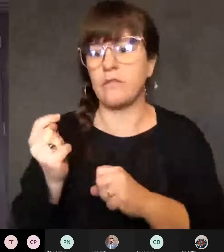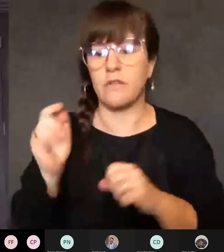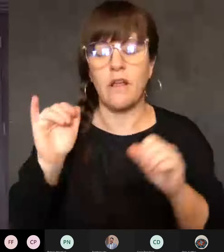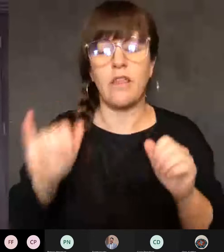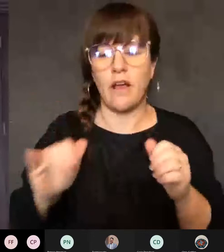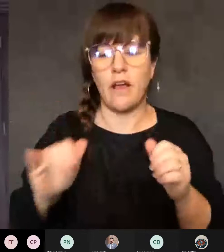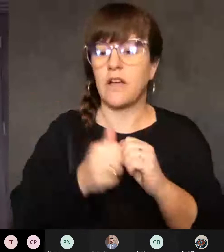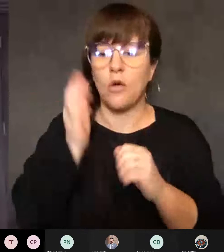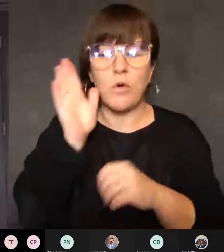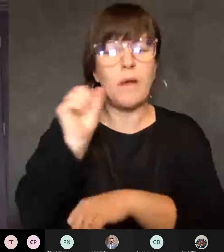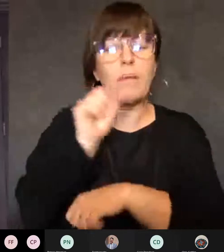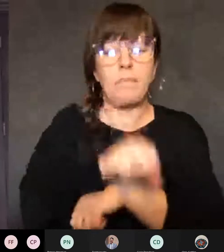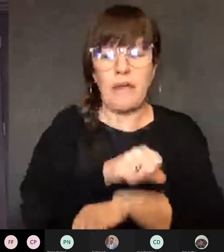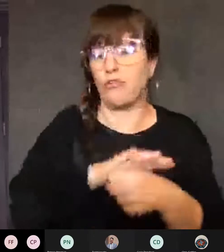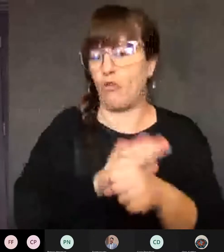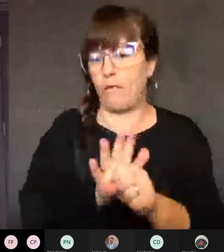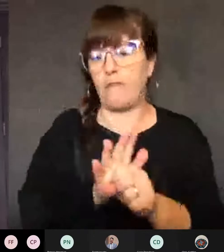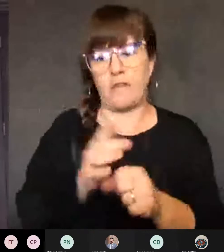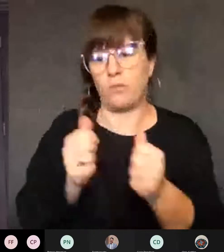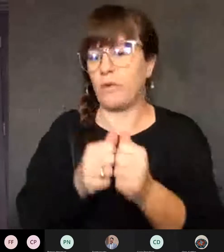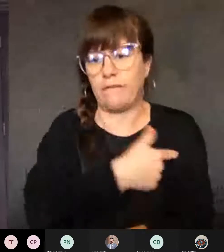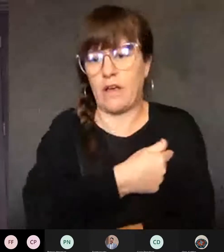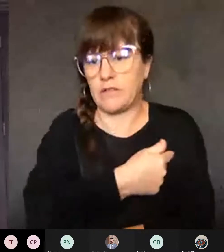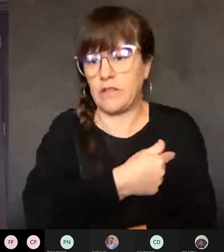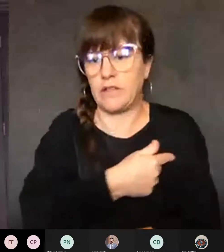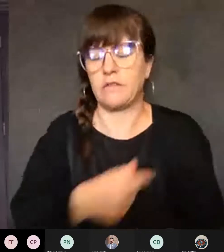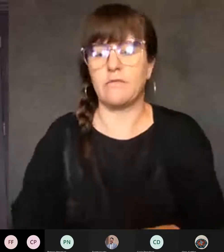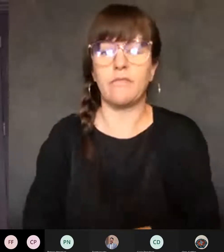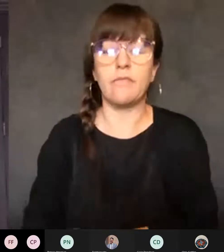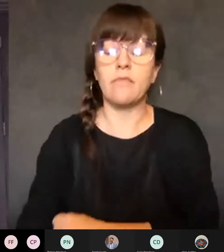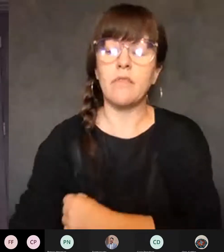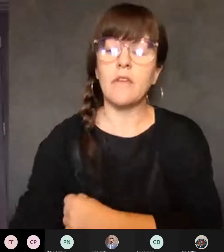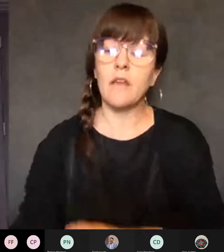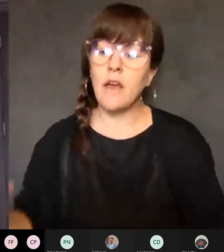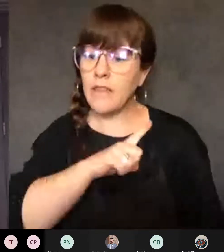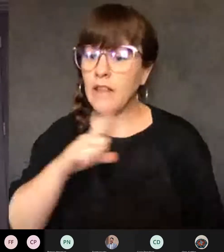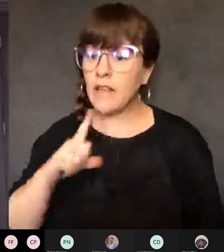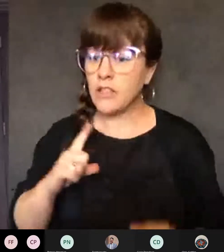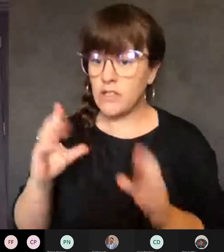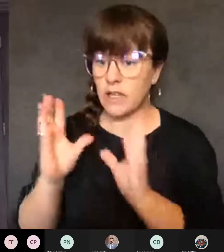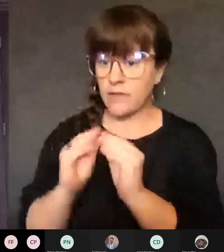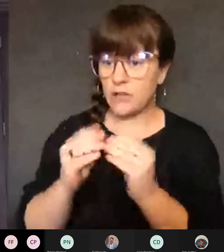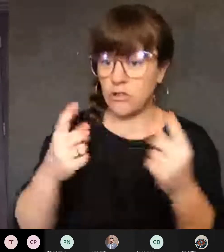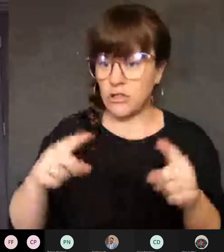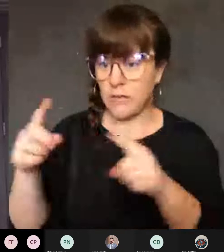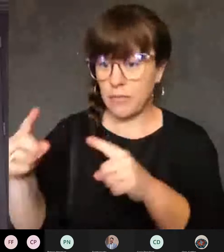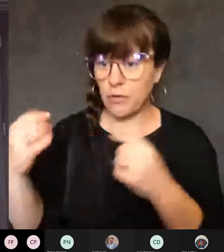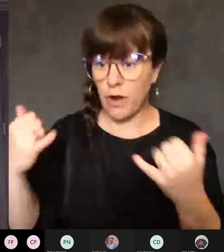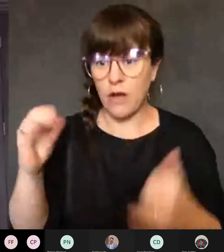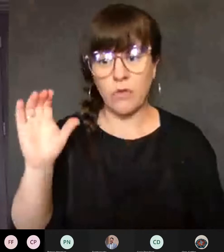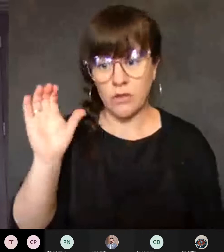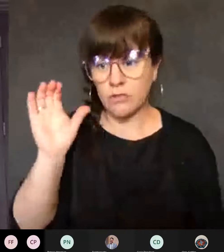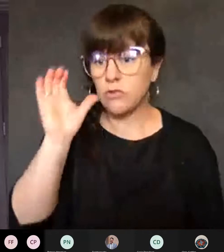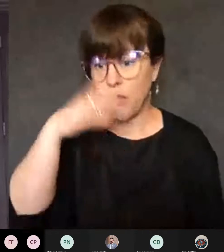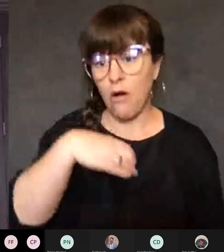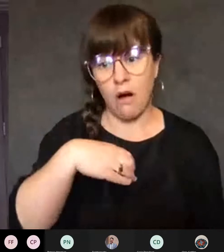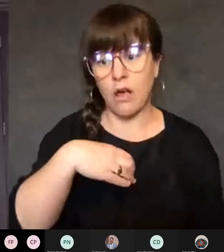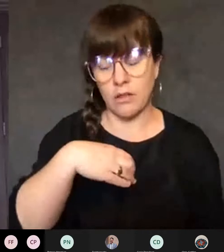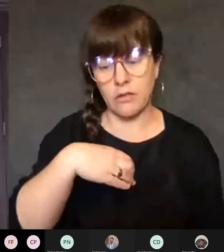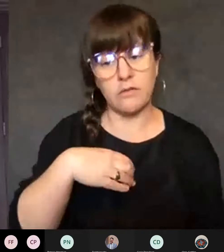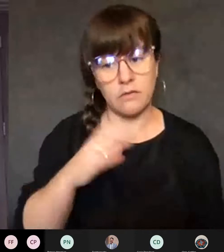this. As far as the session goes, it is just really odd. And I know it's even odder for people who've been doing this a lot longer than